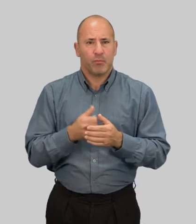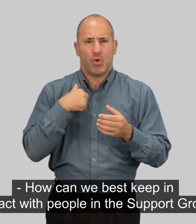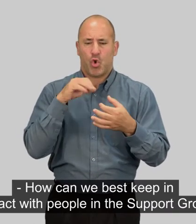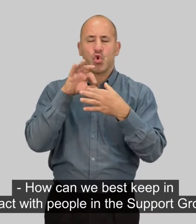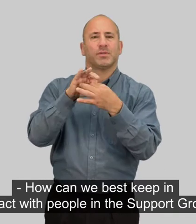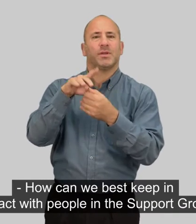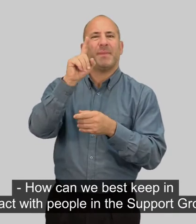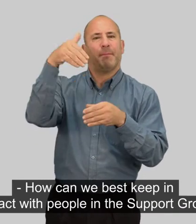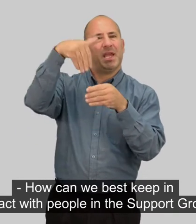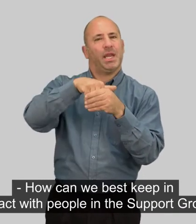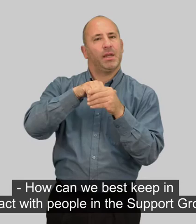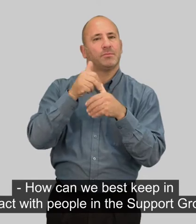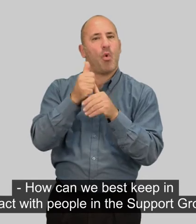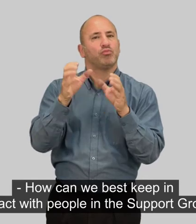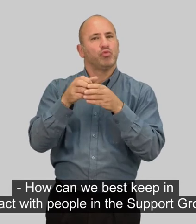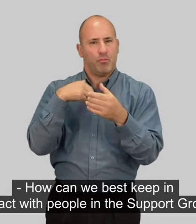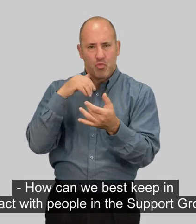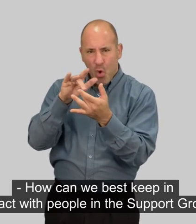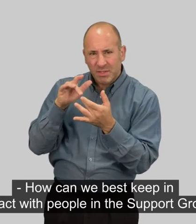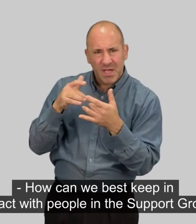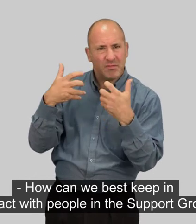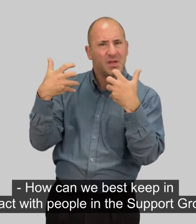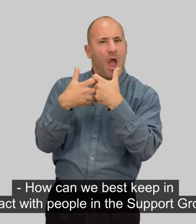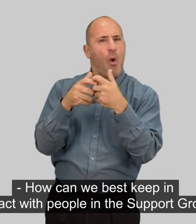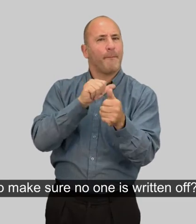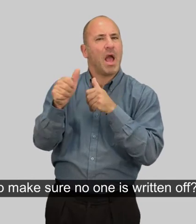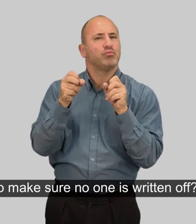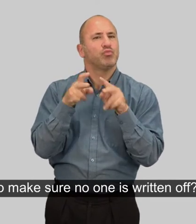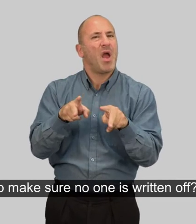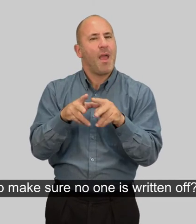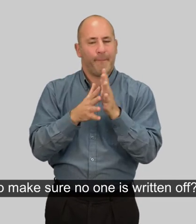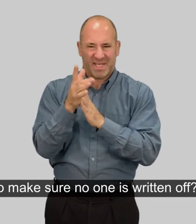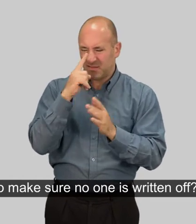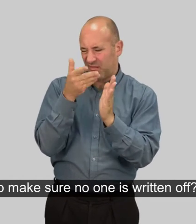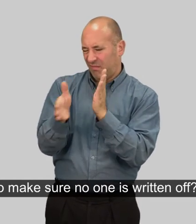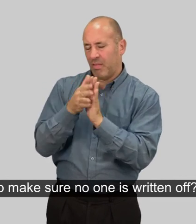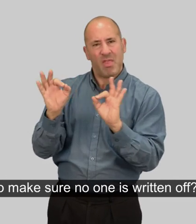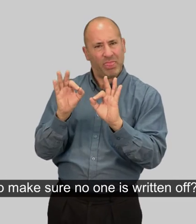How can we best keep in contact with people in the support group to make sure no one is written off?